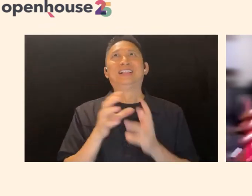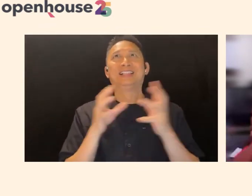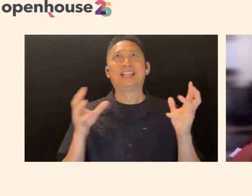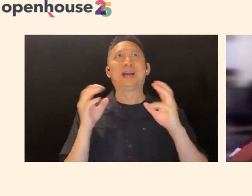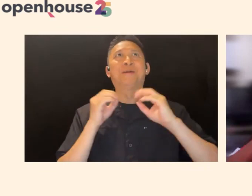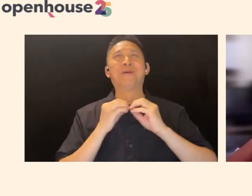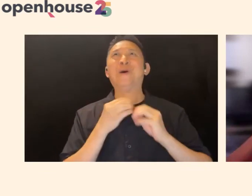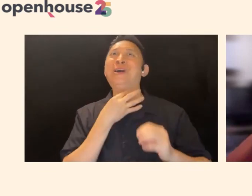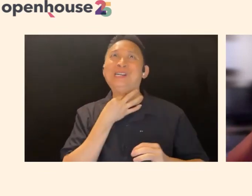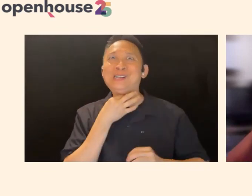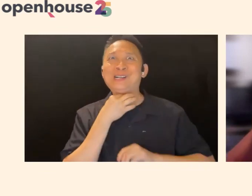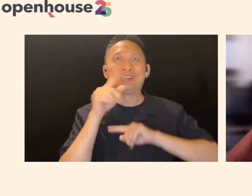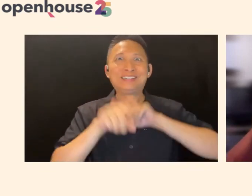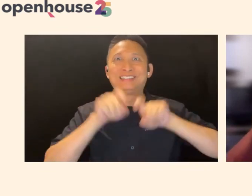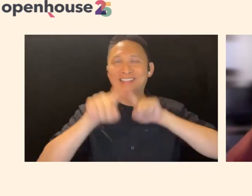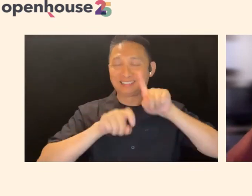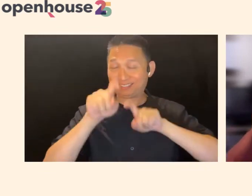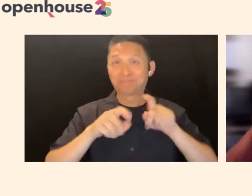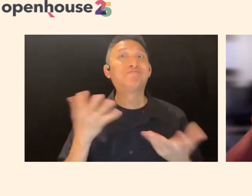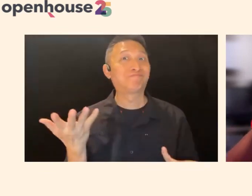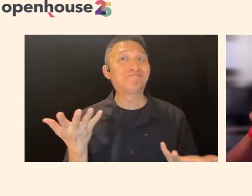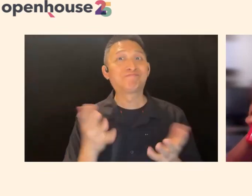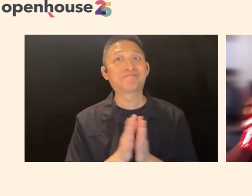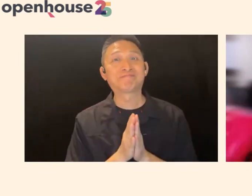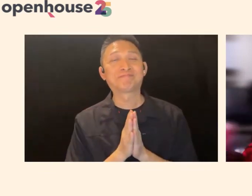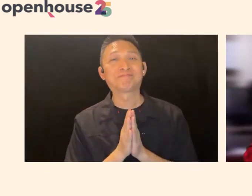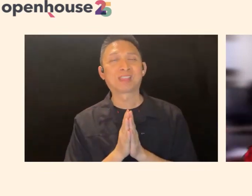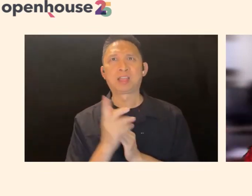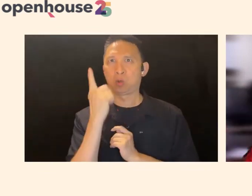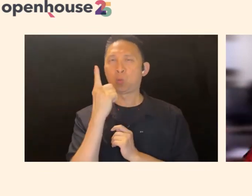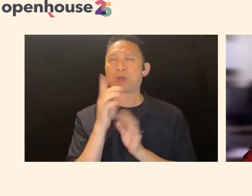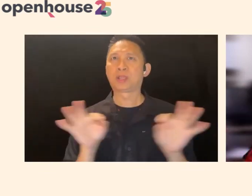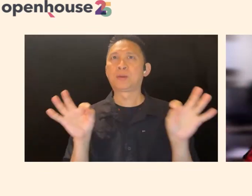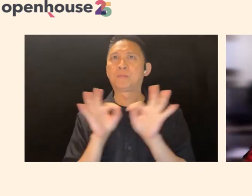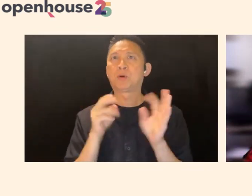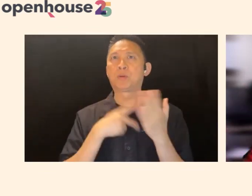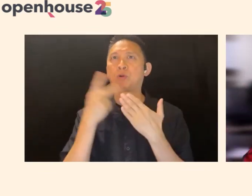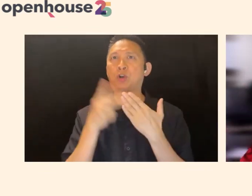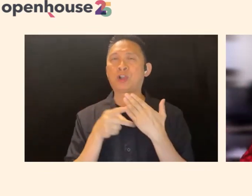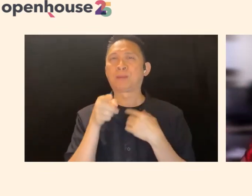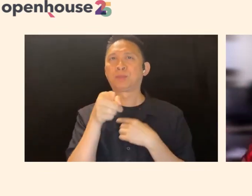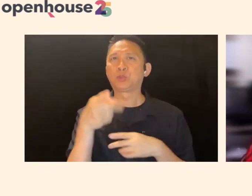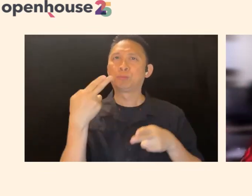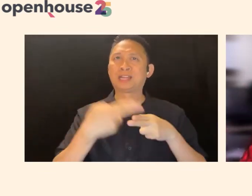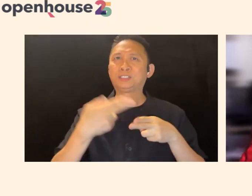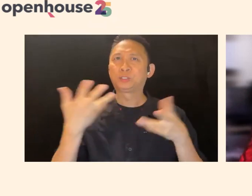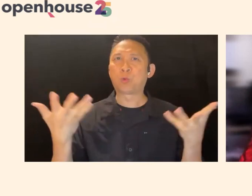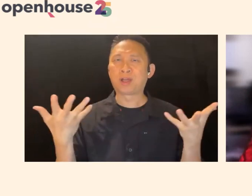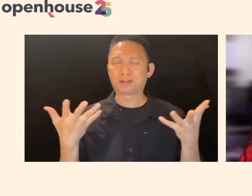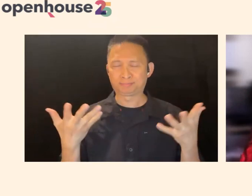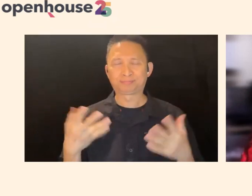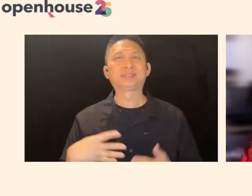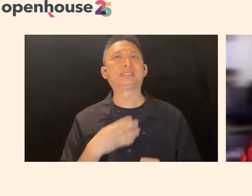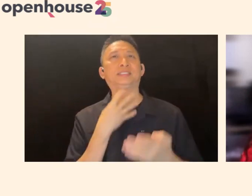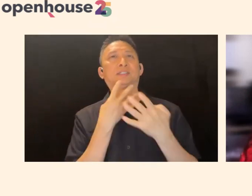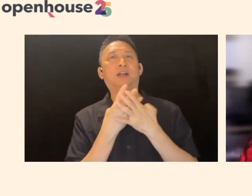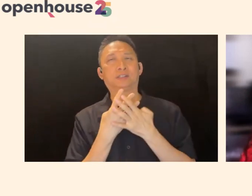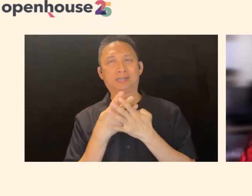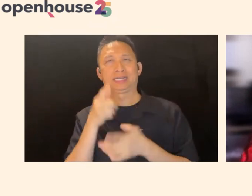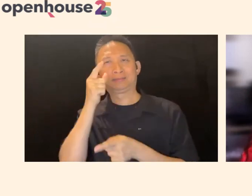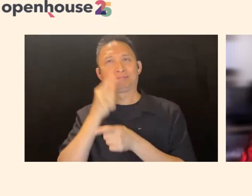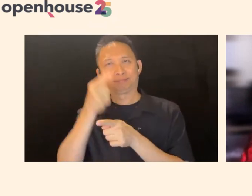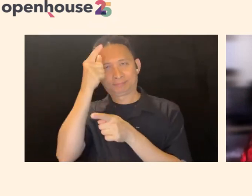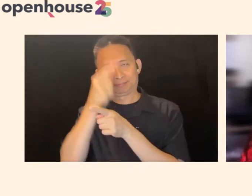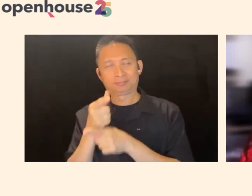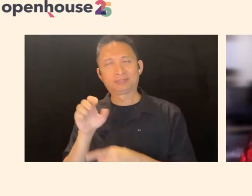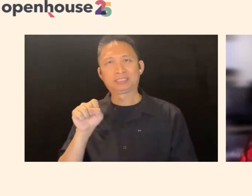know, one of the really important programs that stood out to me as you were speaking is the Mhm, incarcerated siblings program and how life